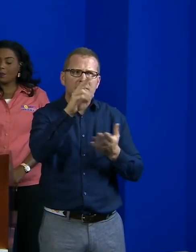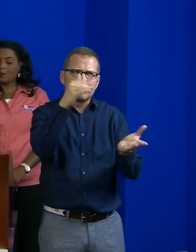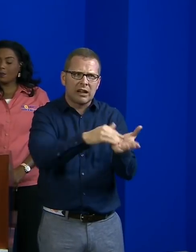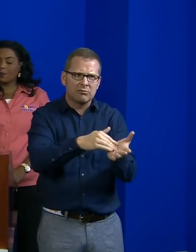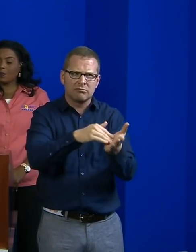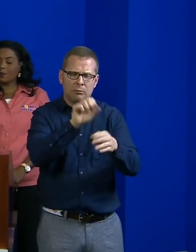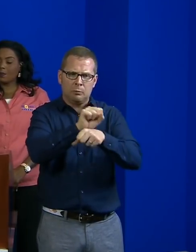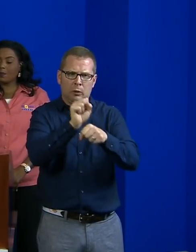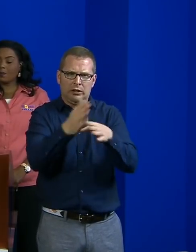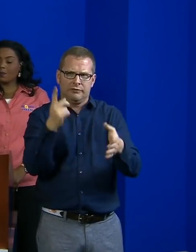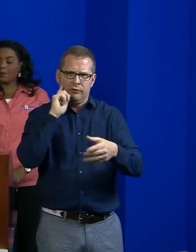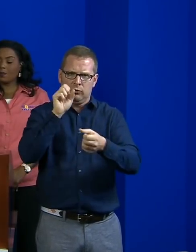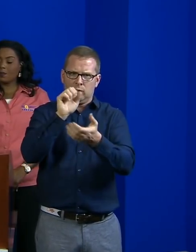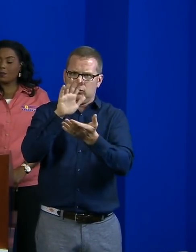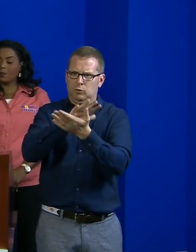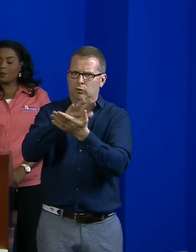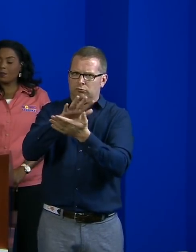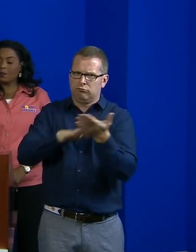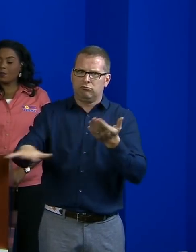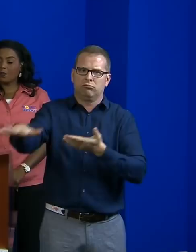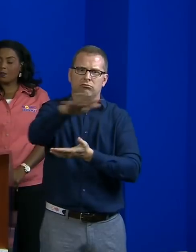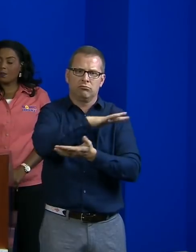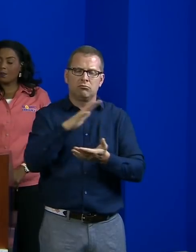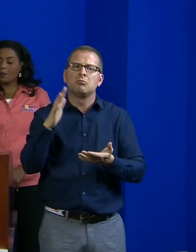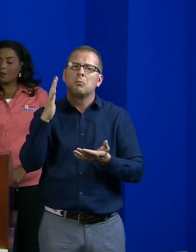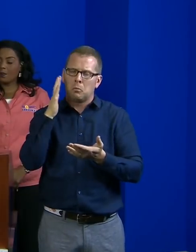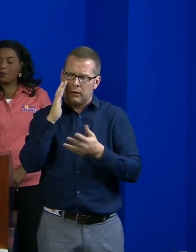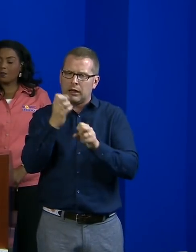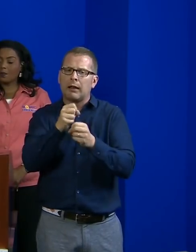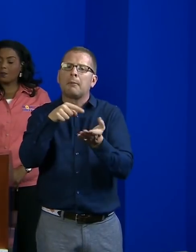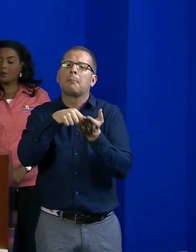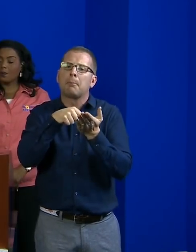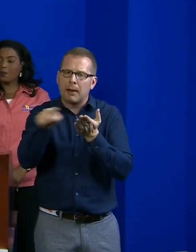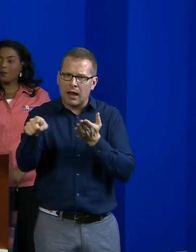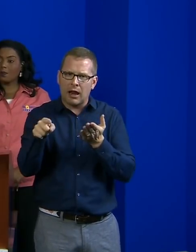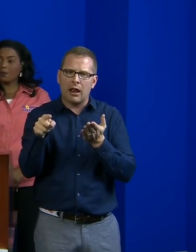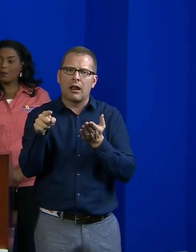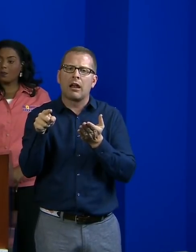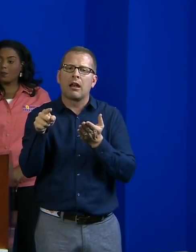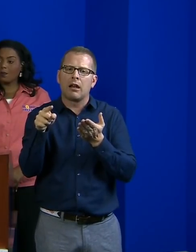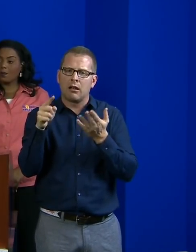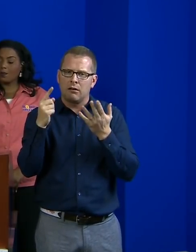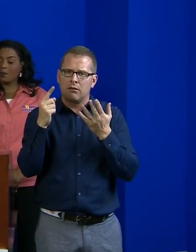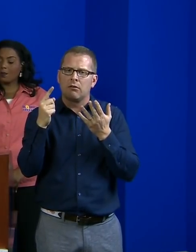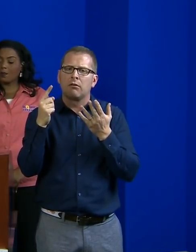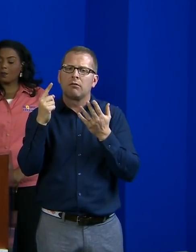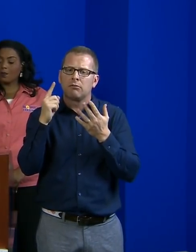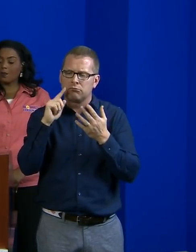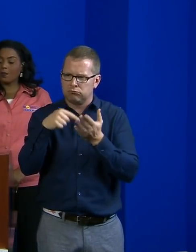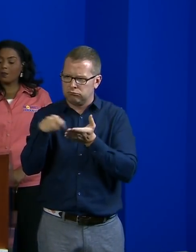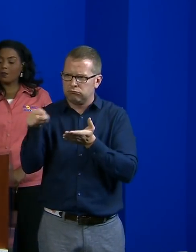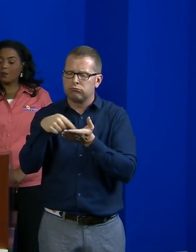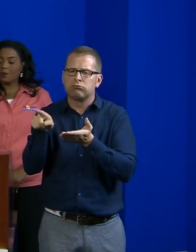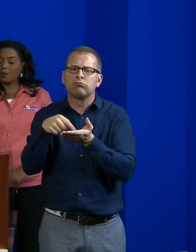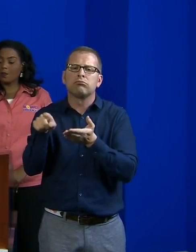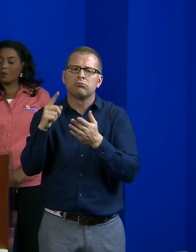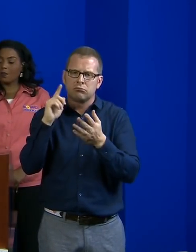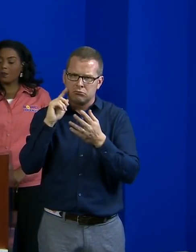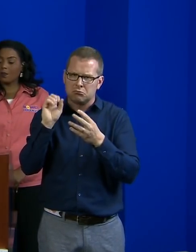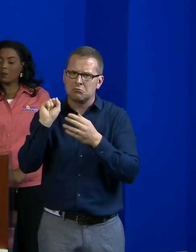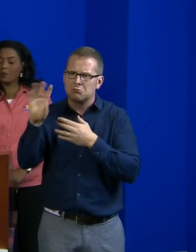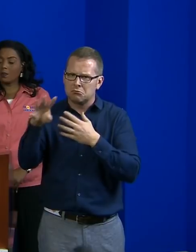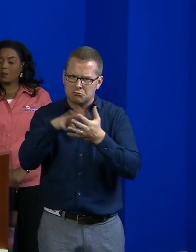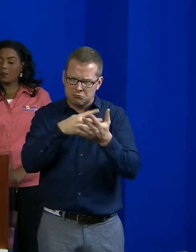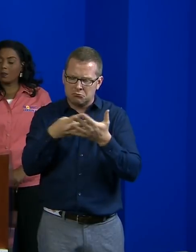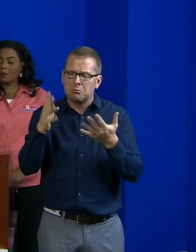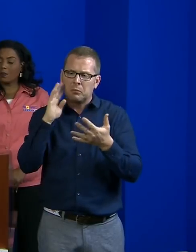their payrolls. So the district has already run payrolls for this week, and employees who are scheduled to be paid this